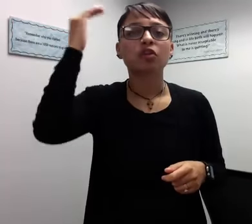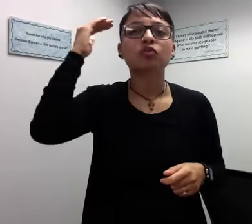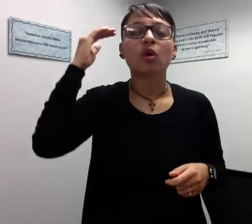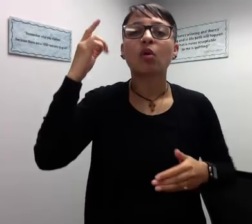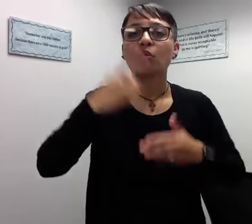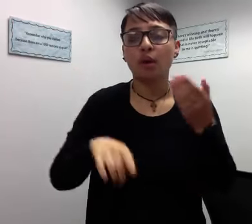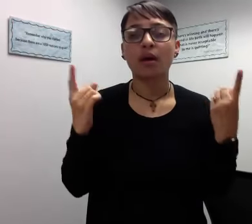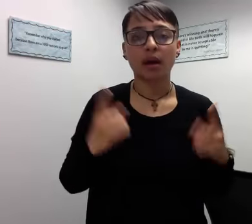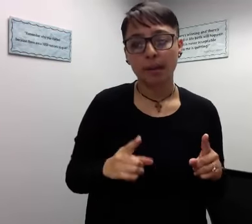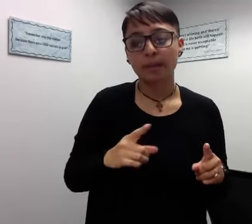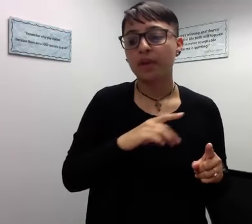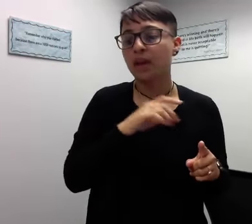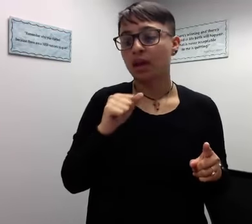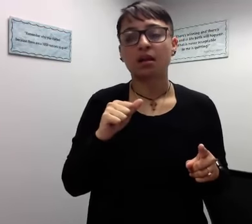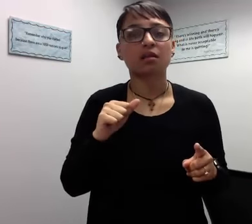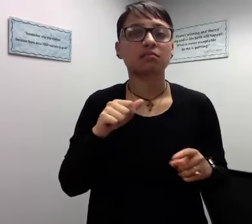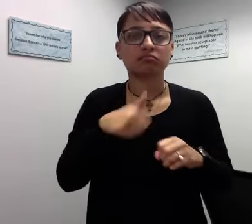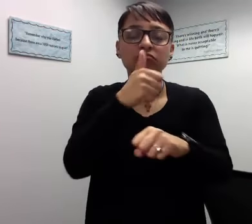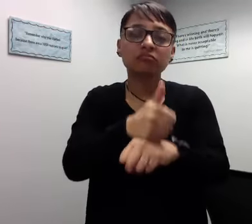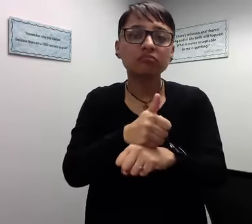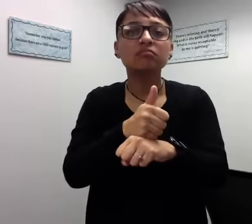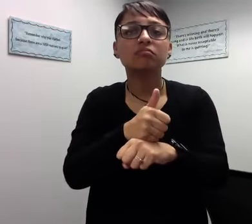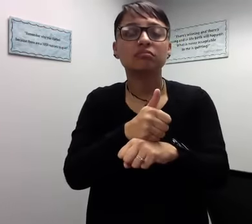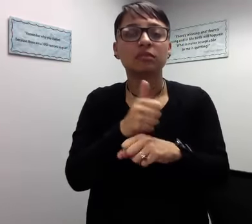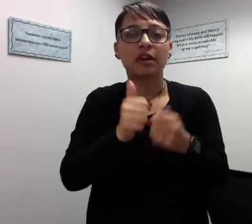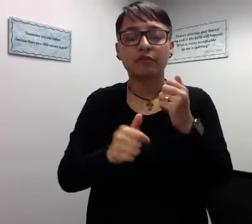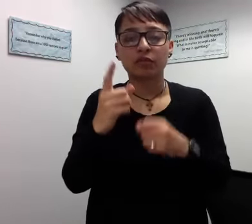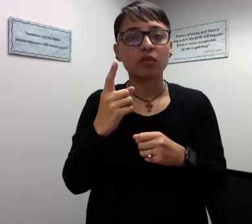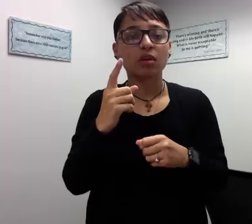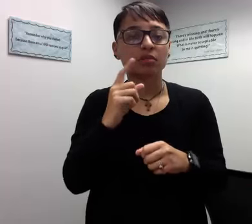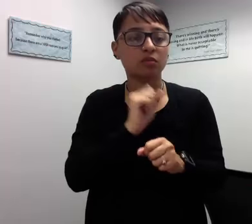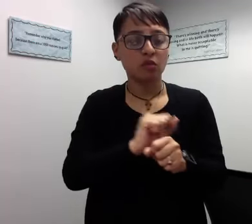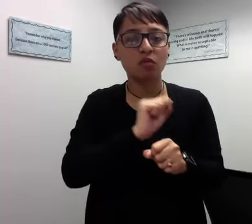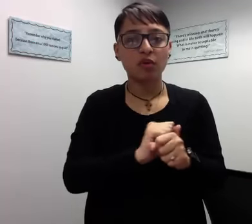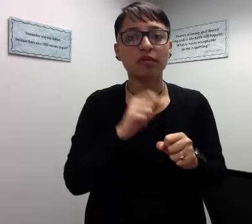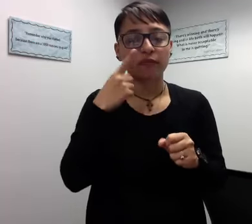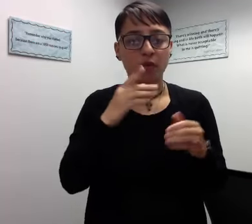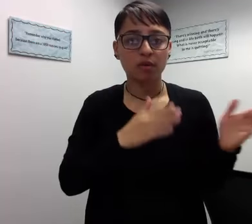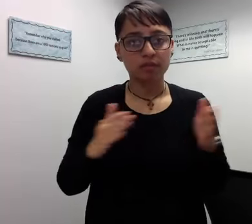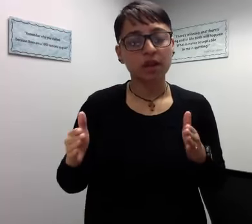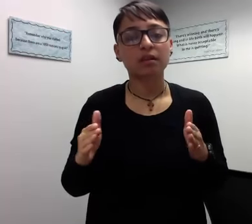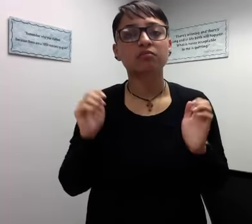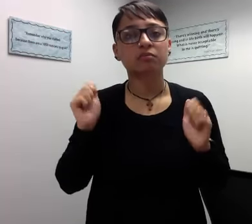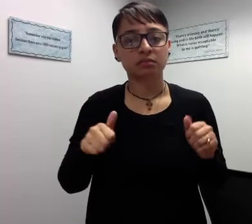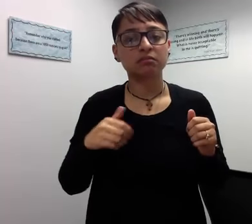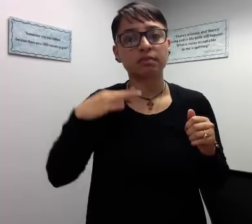working on it can be very helpful for a child who doesn't need that specialized instruction.